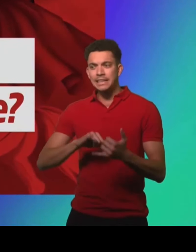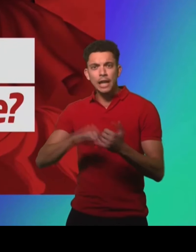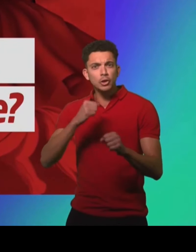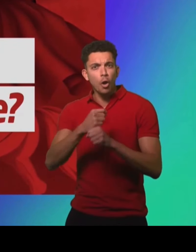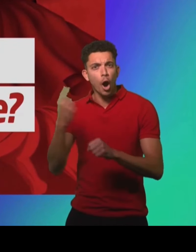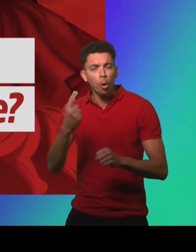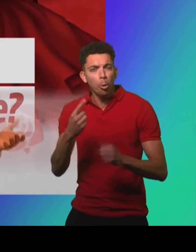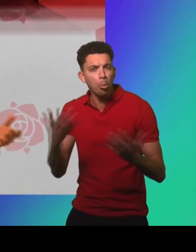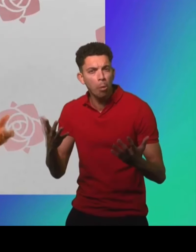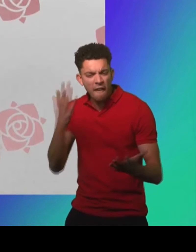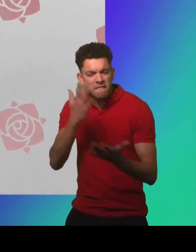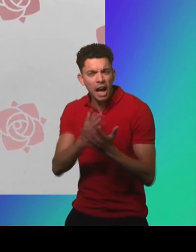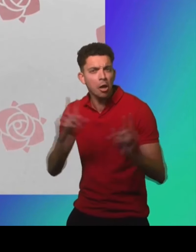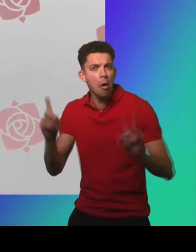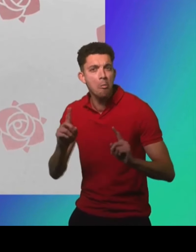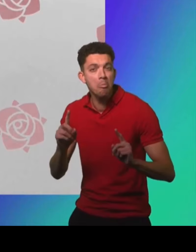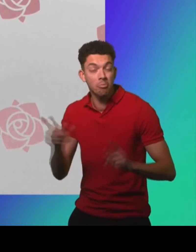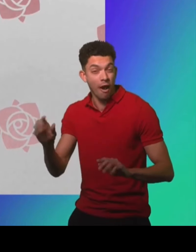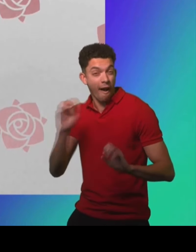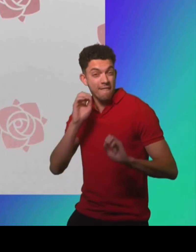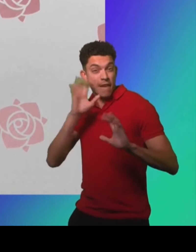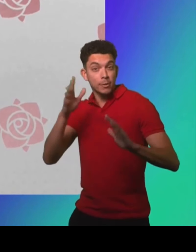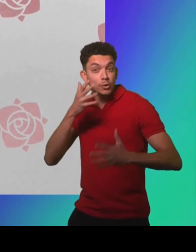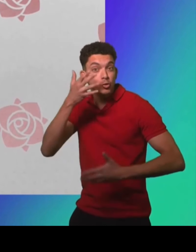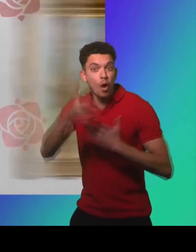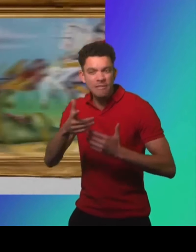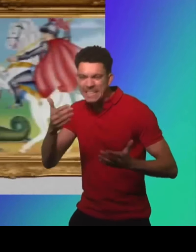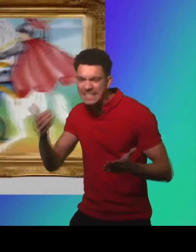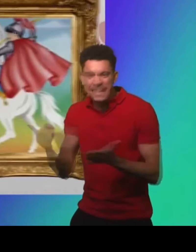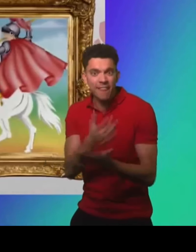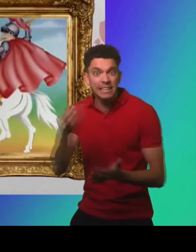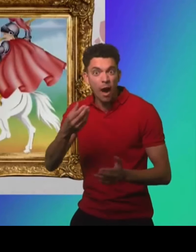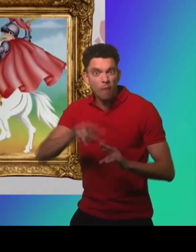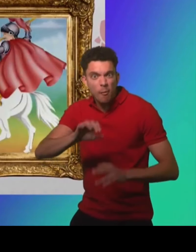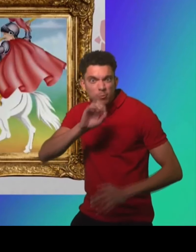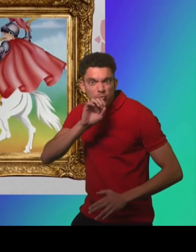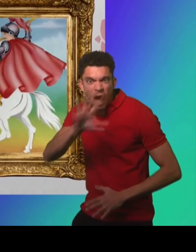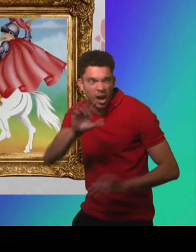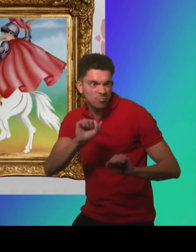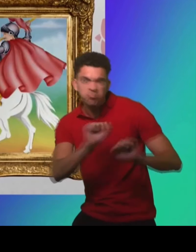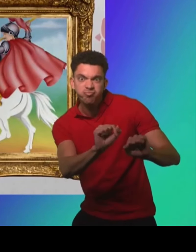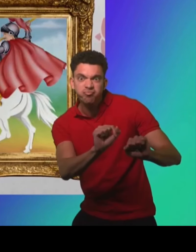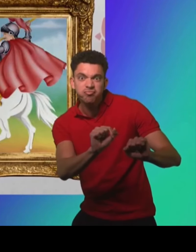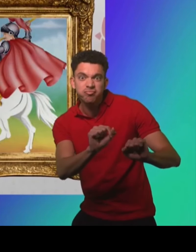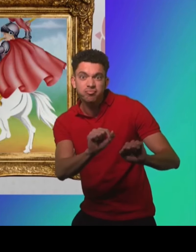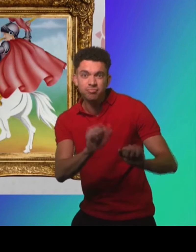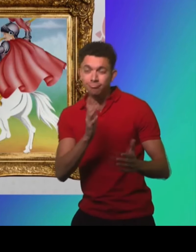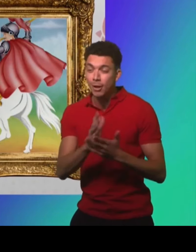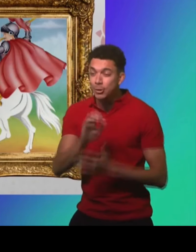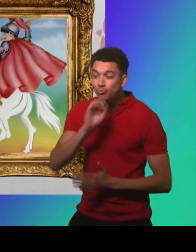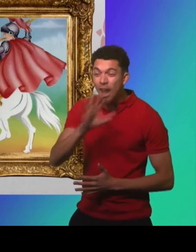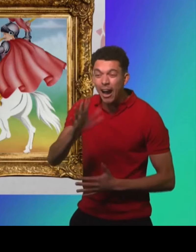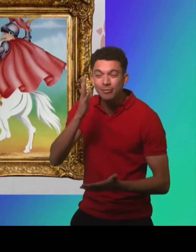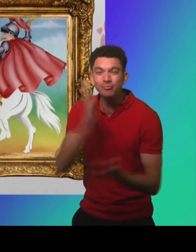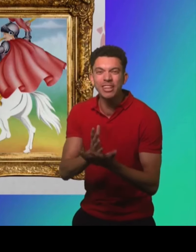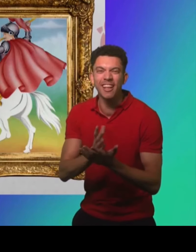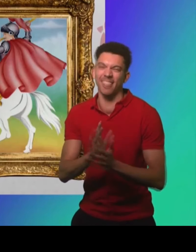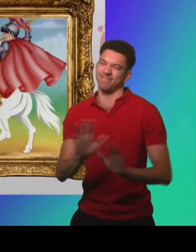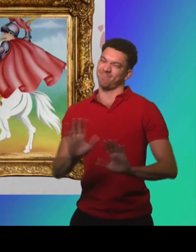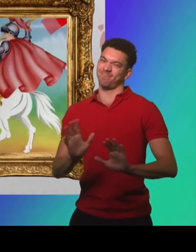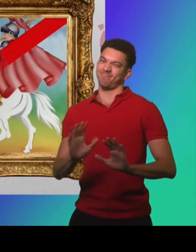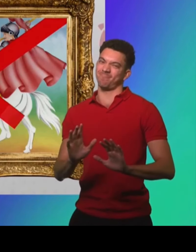know about him? He's most famous for a story about him saving a town by defeating a dragon. Well, dragons